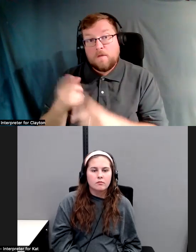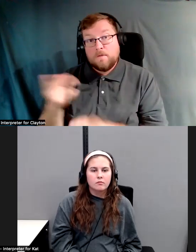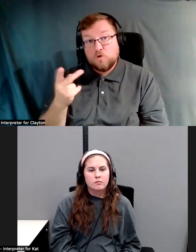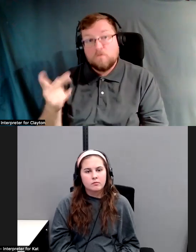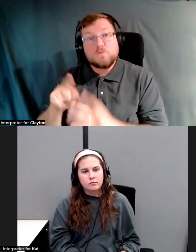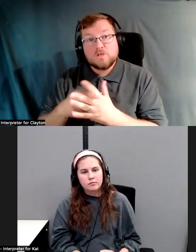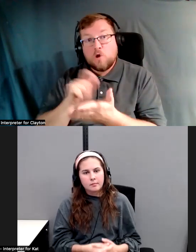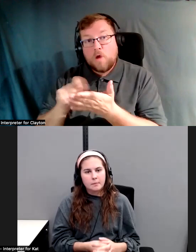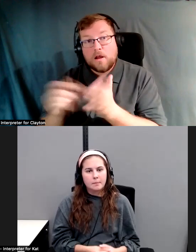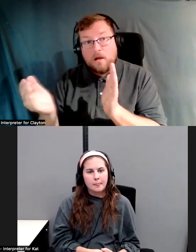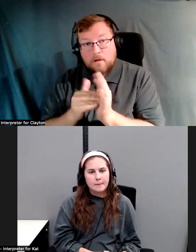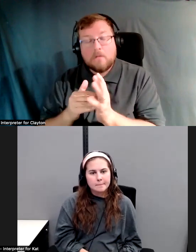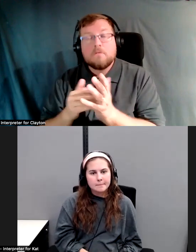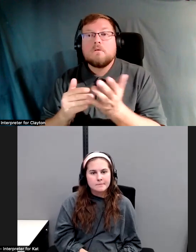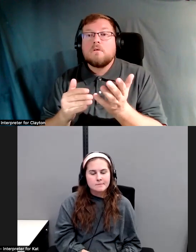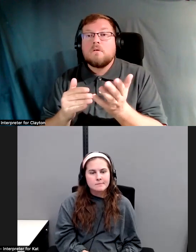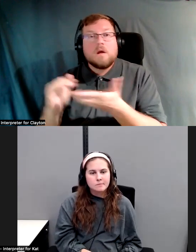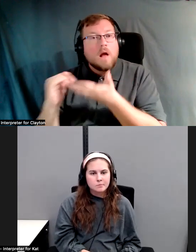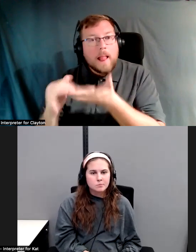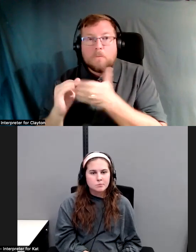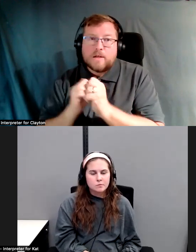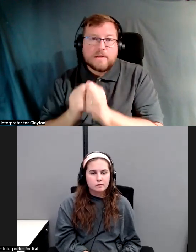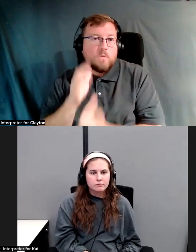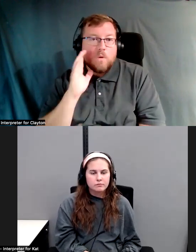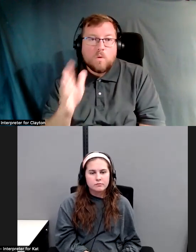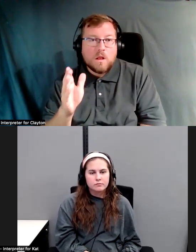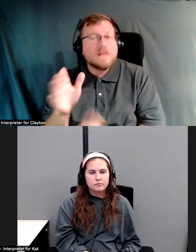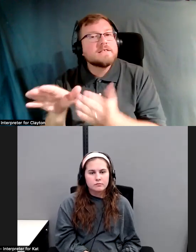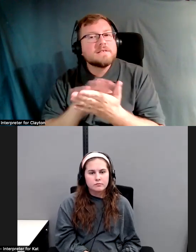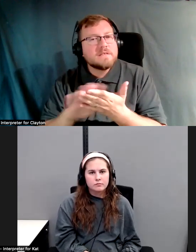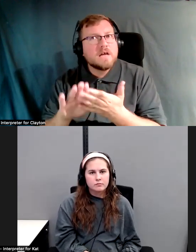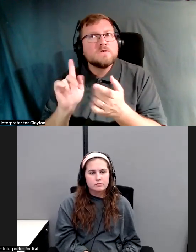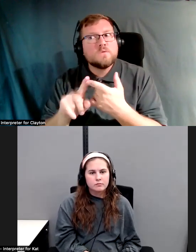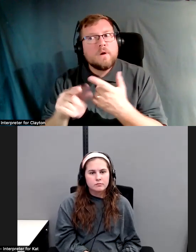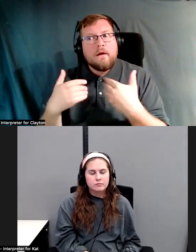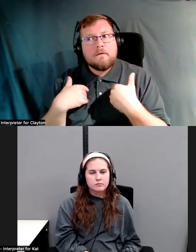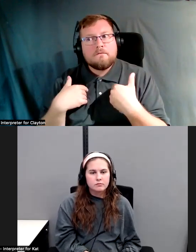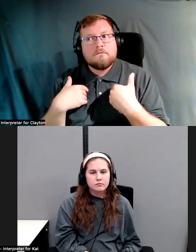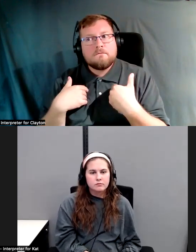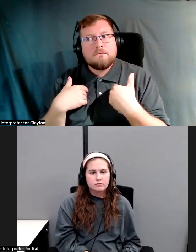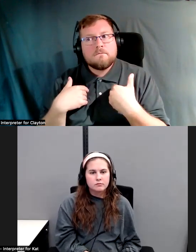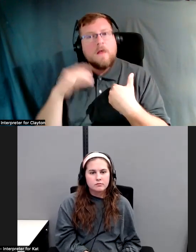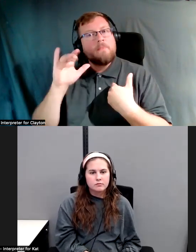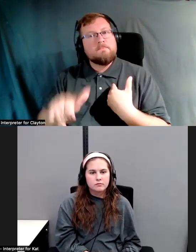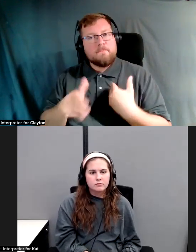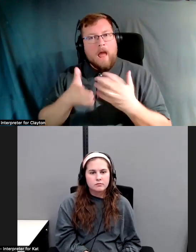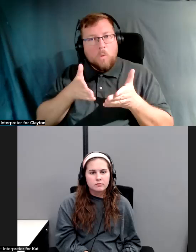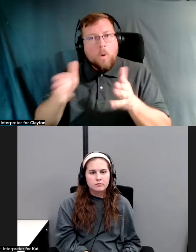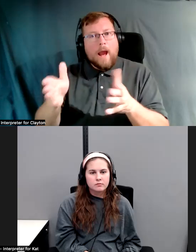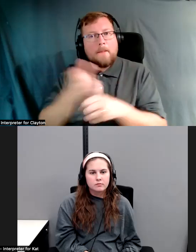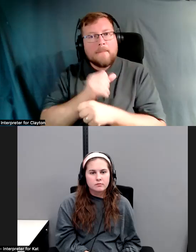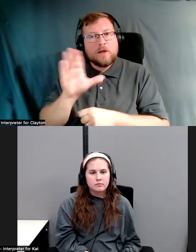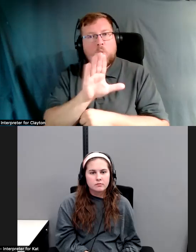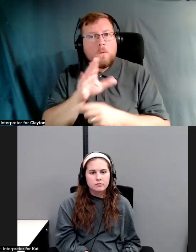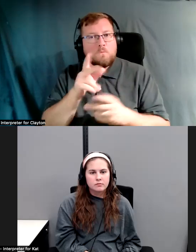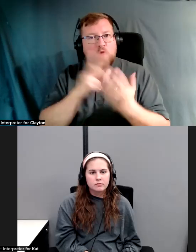scene, and collaborate that way. So it's nice to just find that outlet to be able to start making your own projects as well.